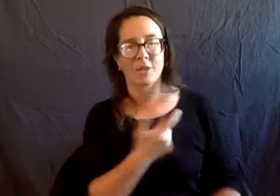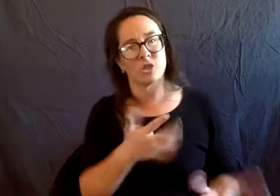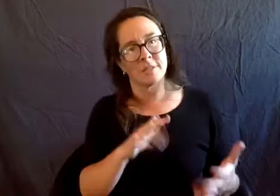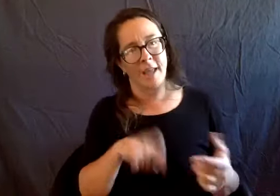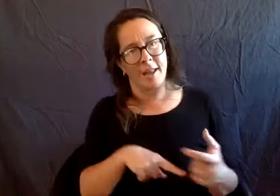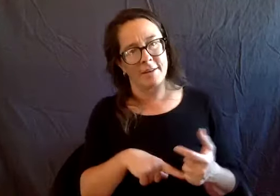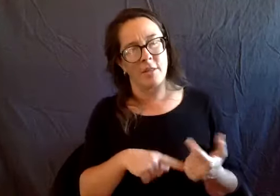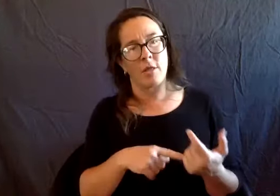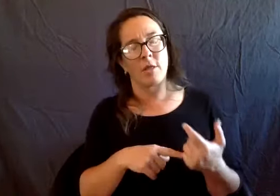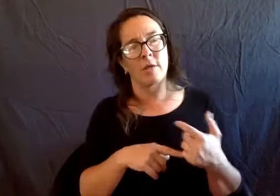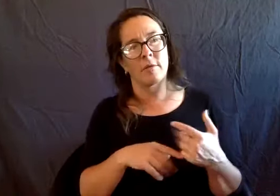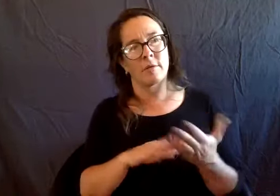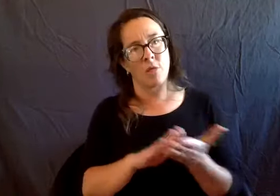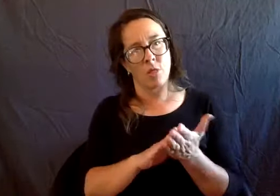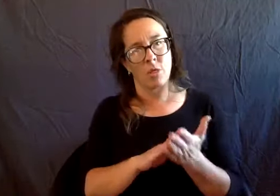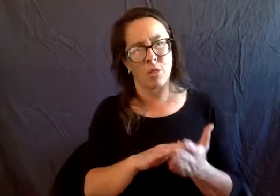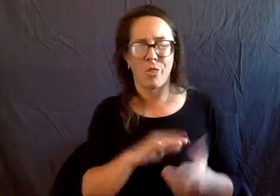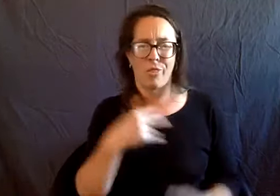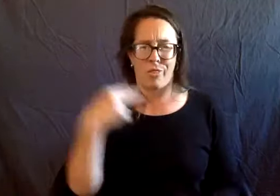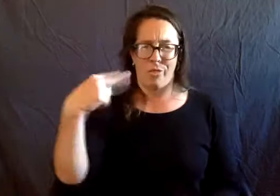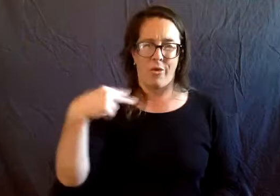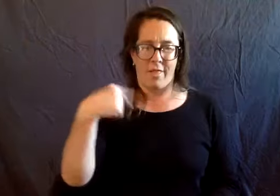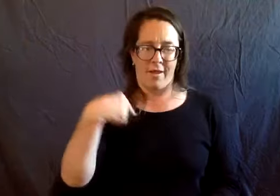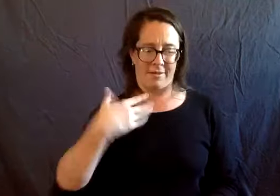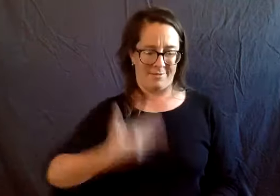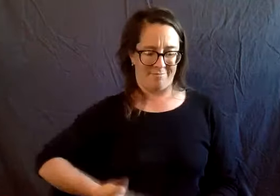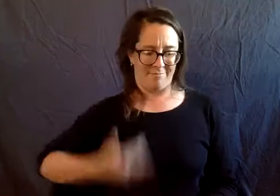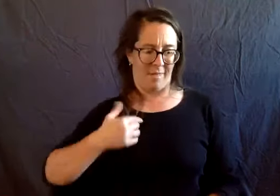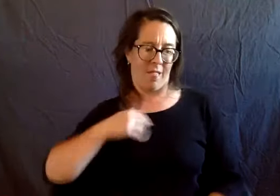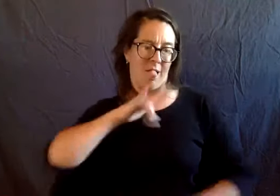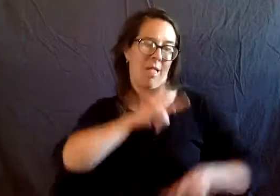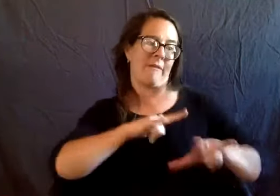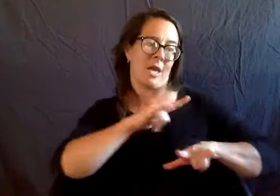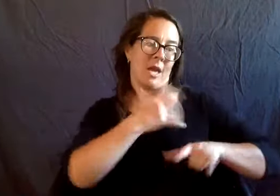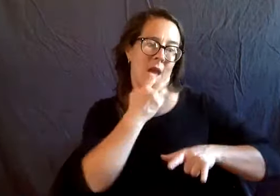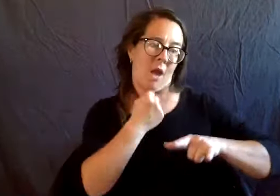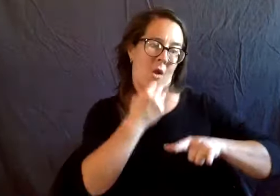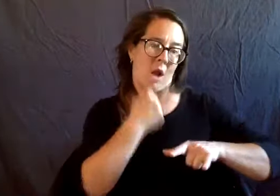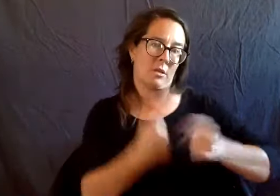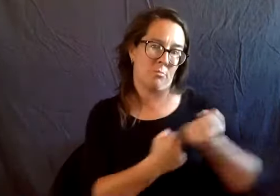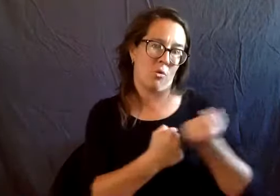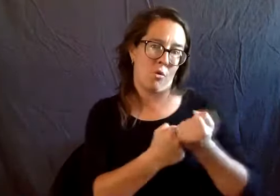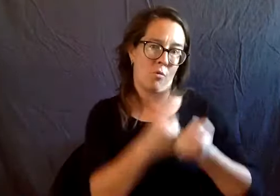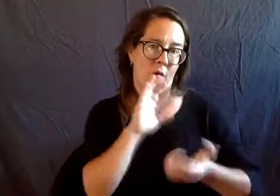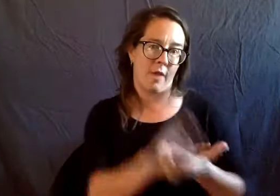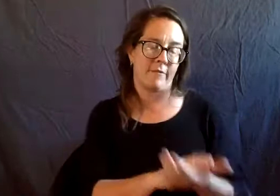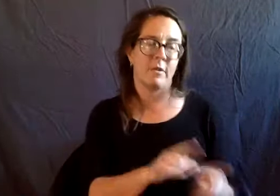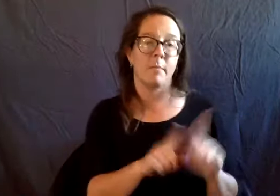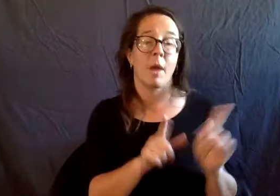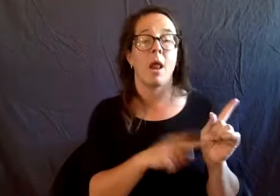And I just had to look like that loving, caring, supportive wife, which I certainly wasn't, And so the following week, I went to my